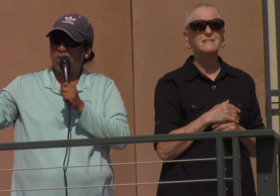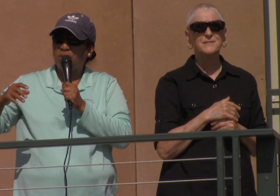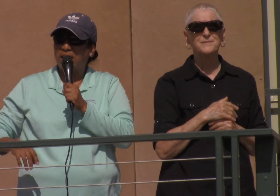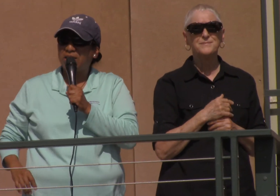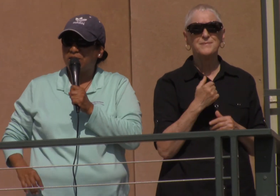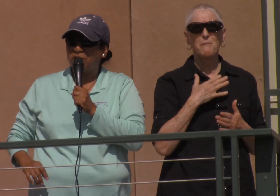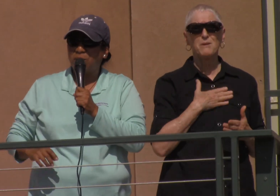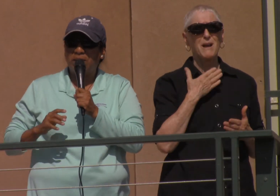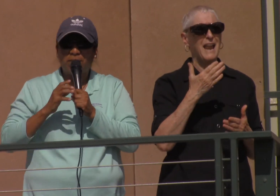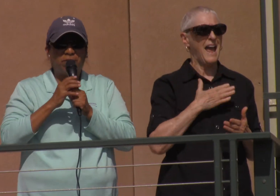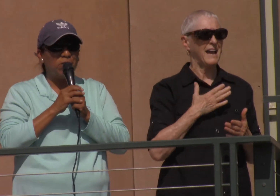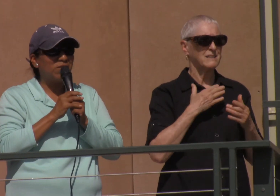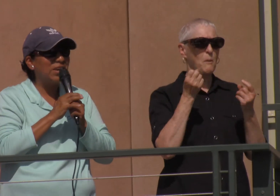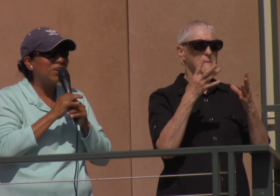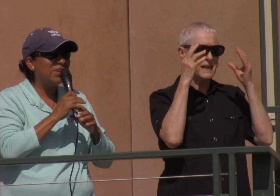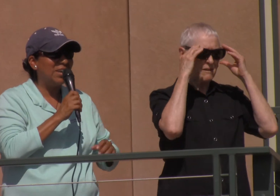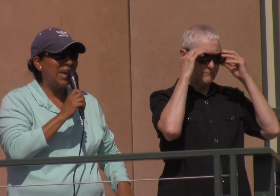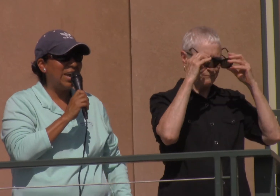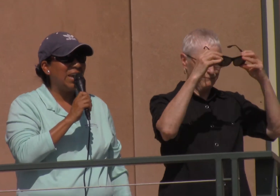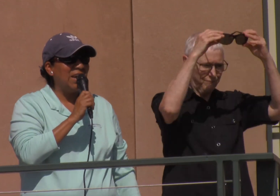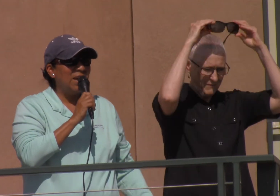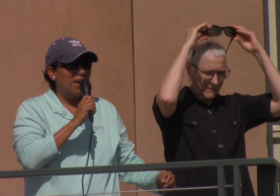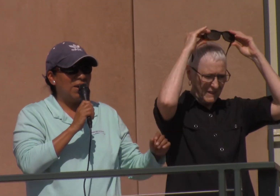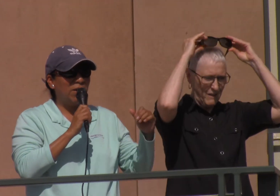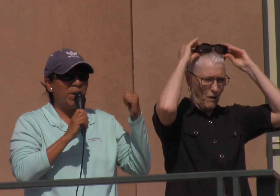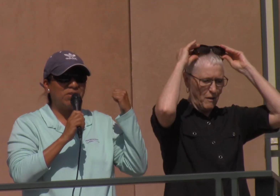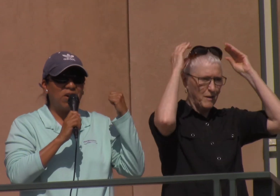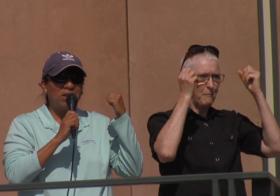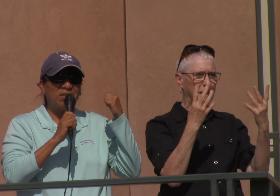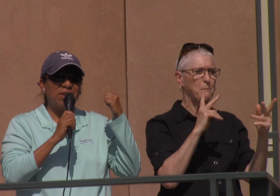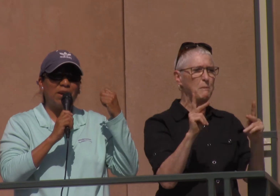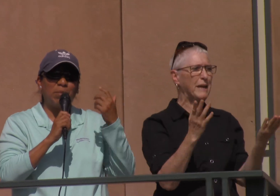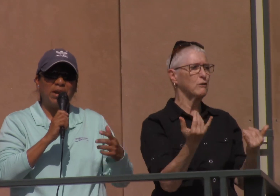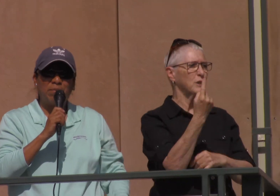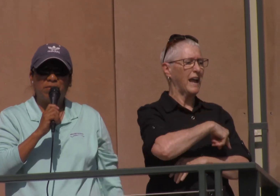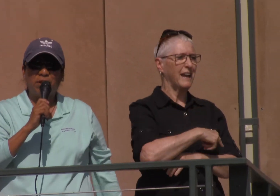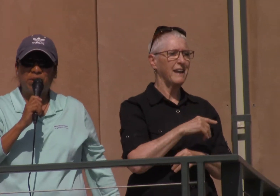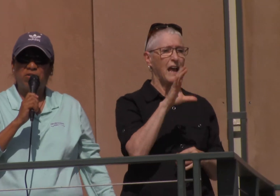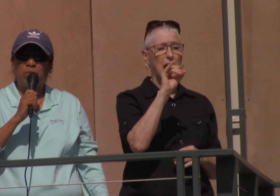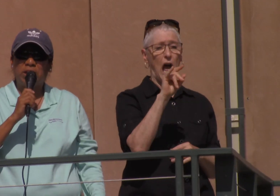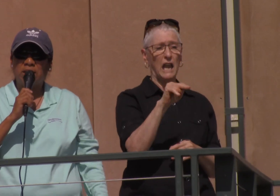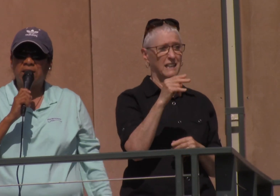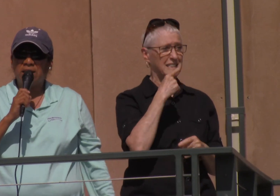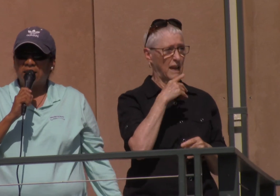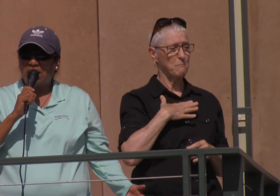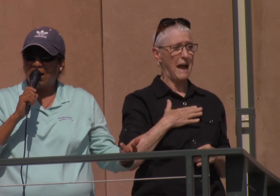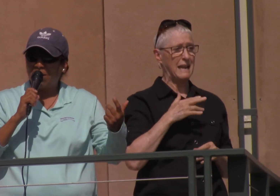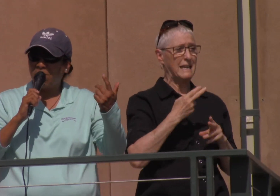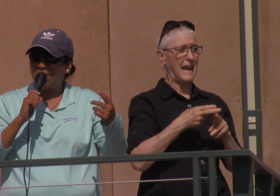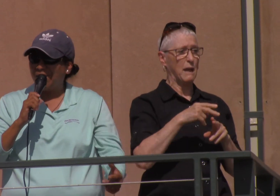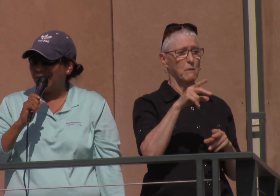I'm so glad there's so many folks here today. As Colin said, my name's Phoebe Swifter.